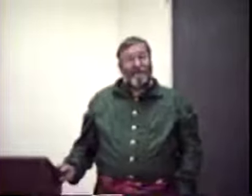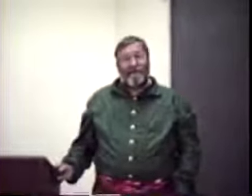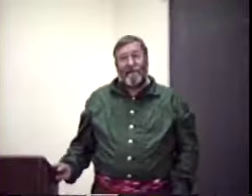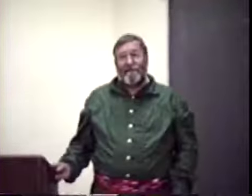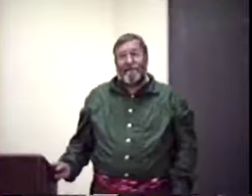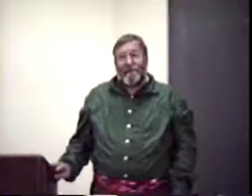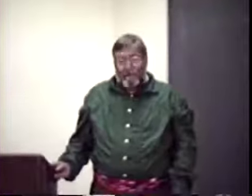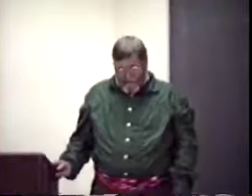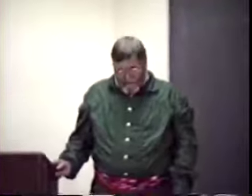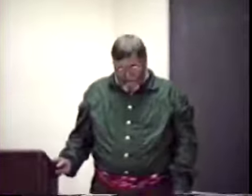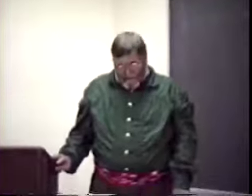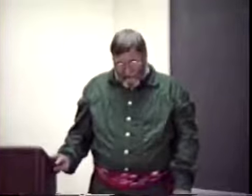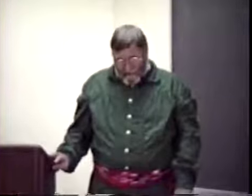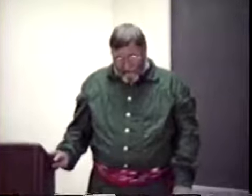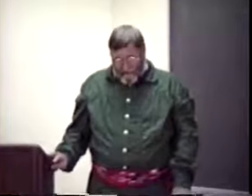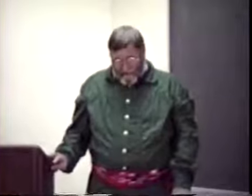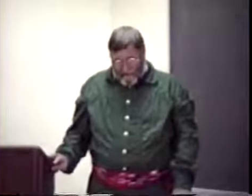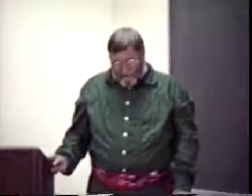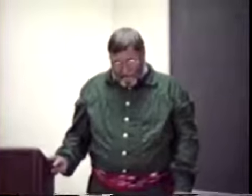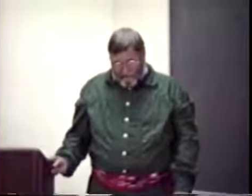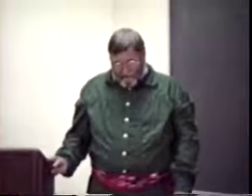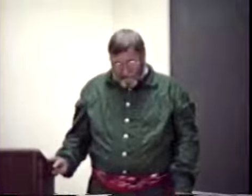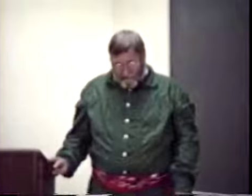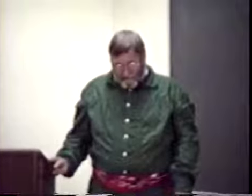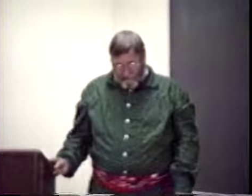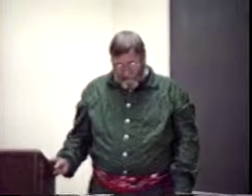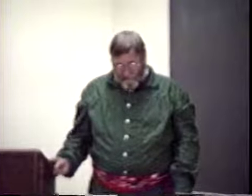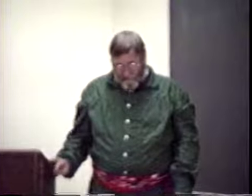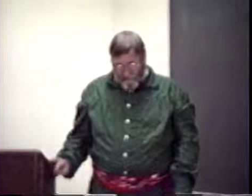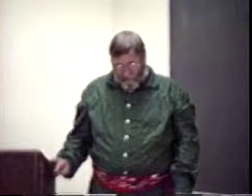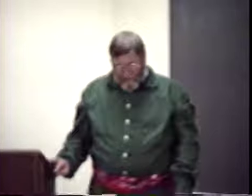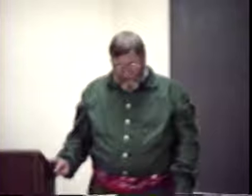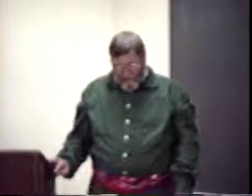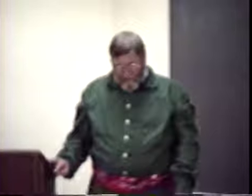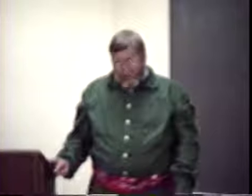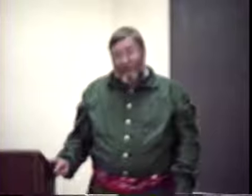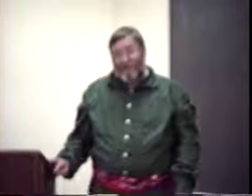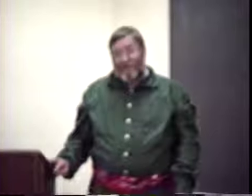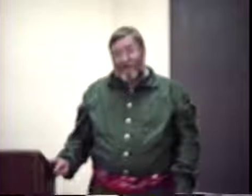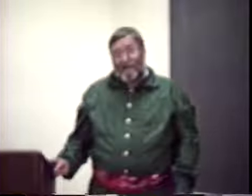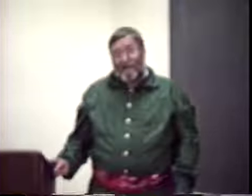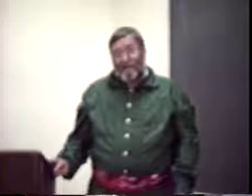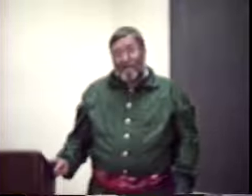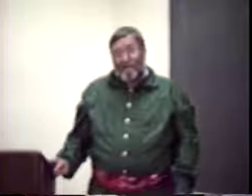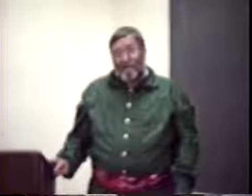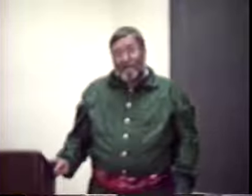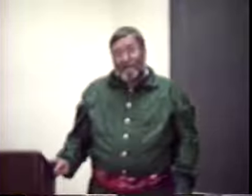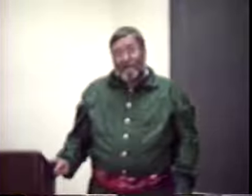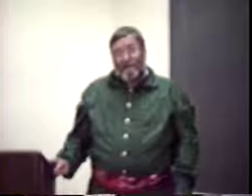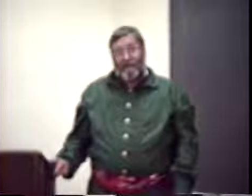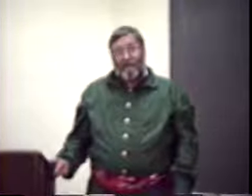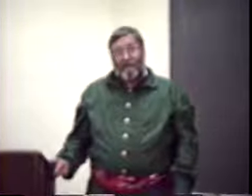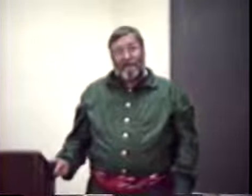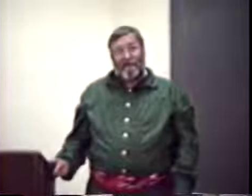to live, led me into the class. And I think I would have to say that what I got out of it was far